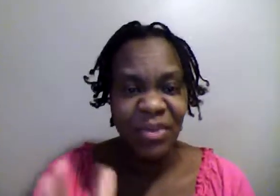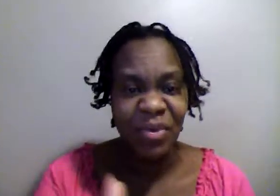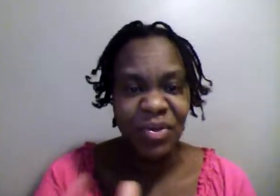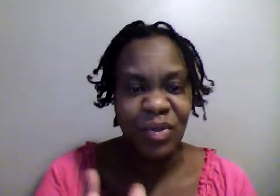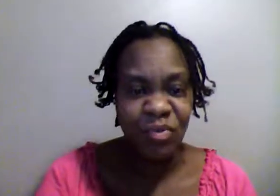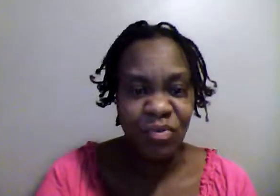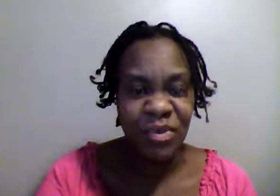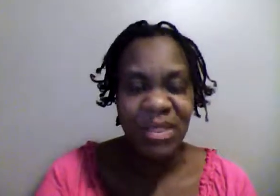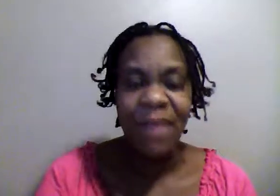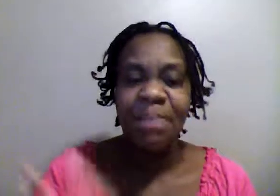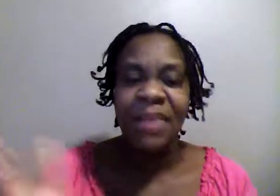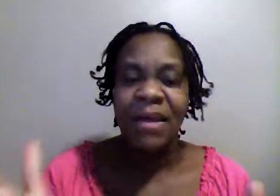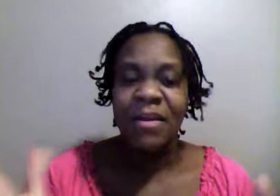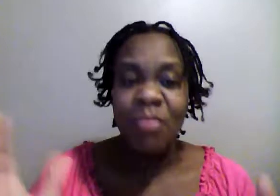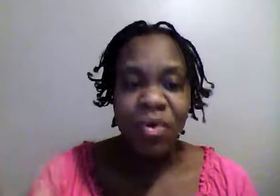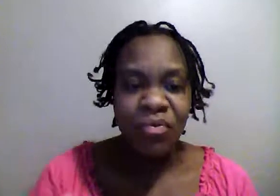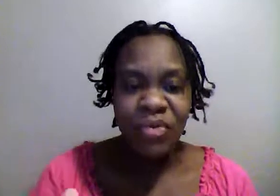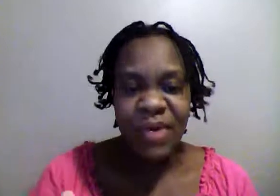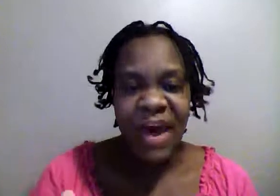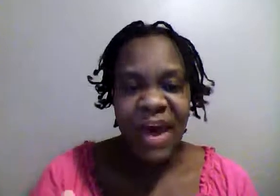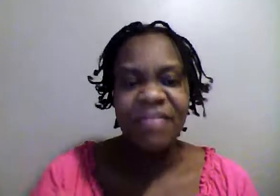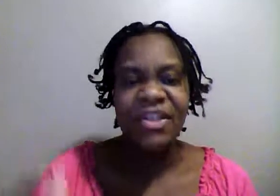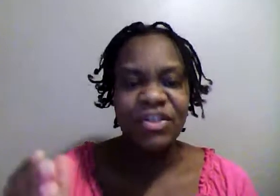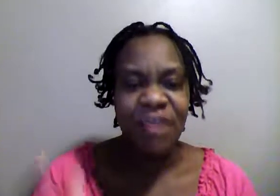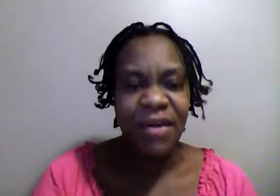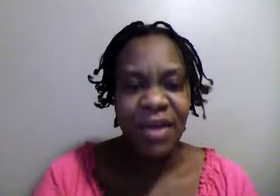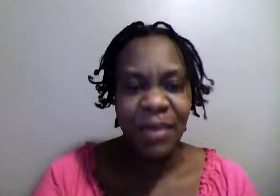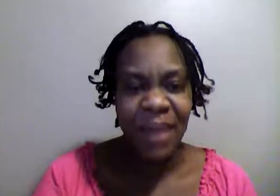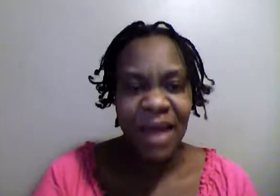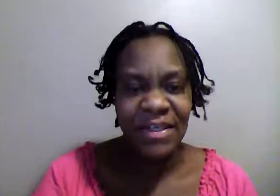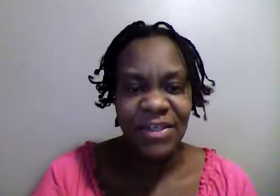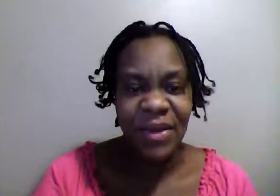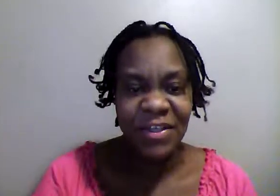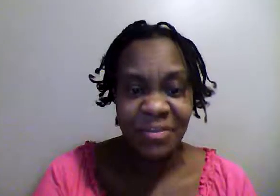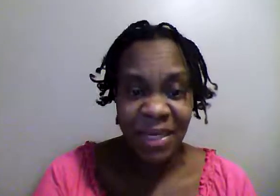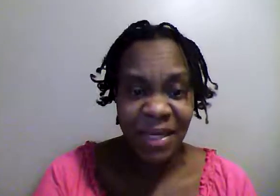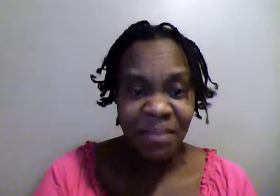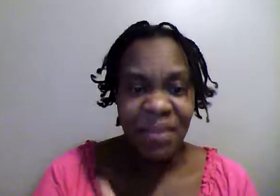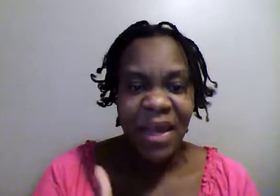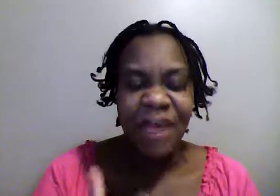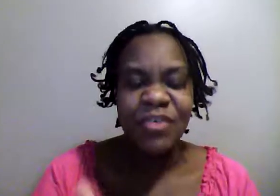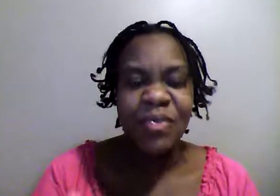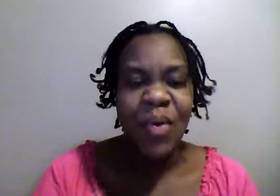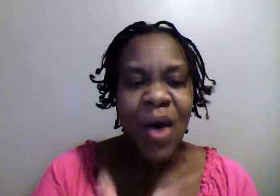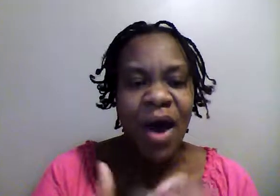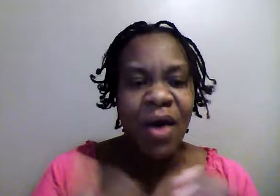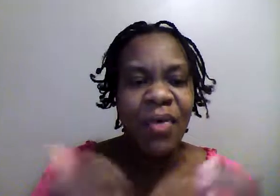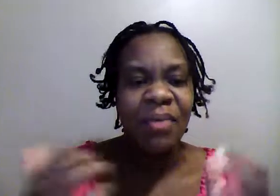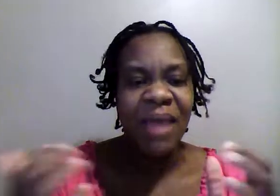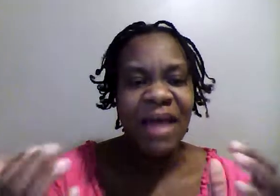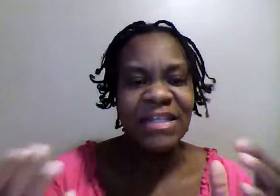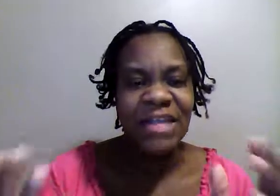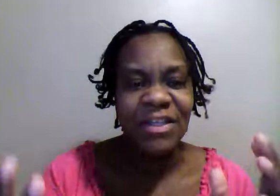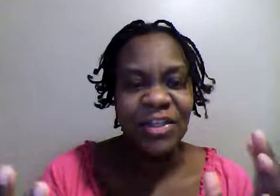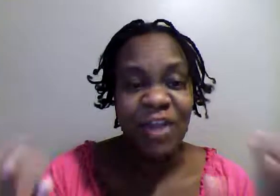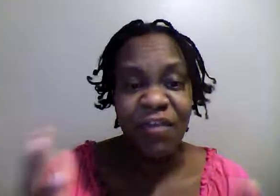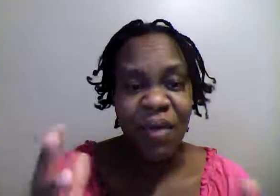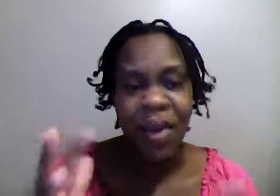produce roots. The more roots you have, the stronger your plant is going to be. And you know how the plants tend to suffer when it